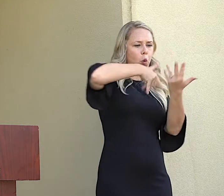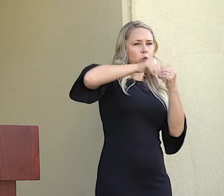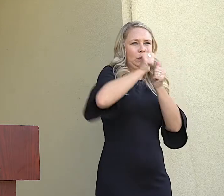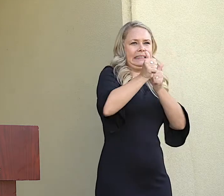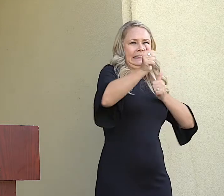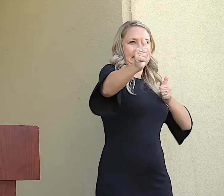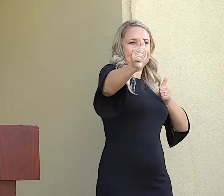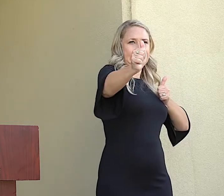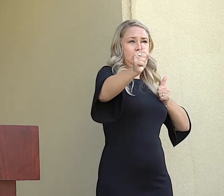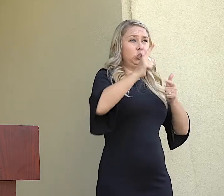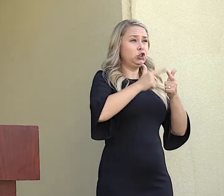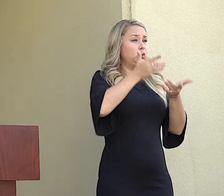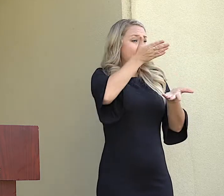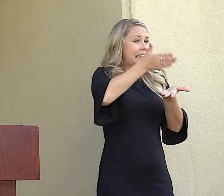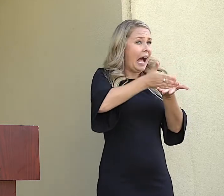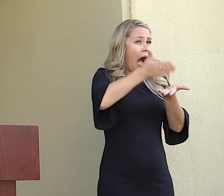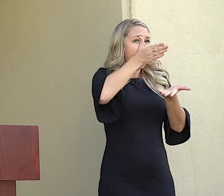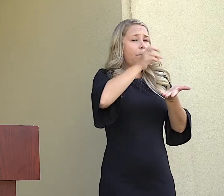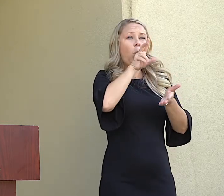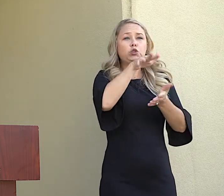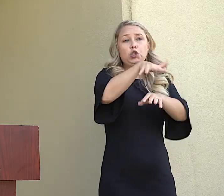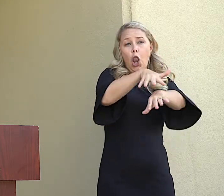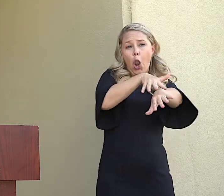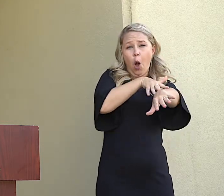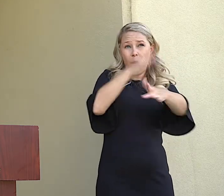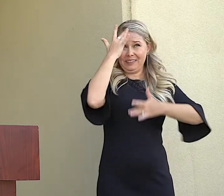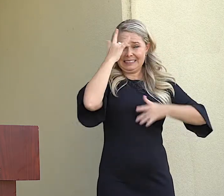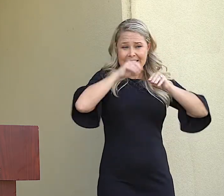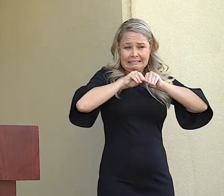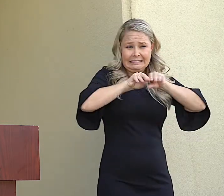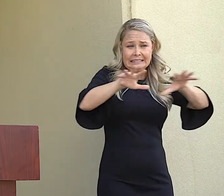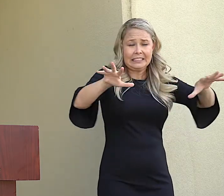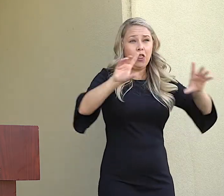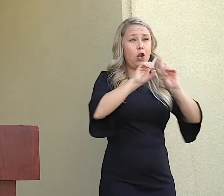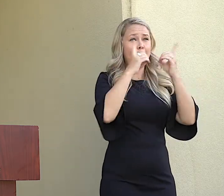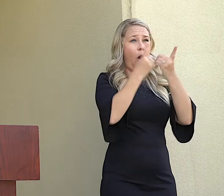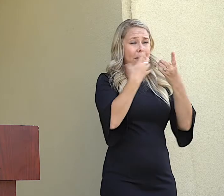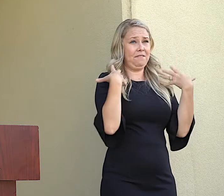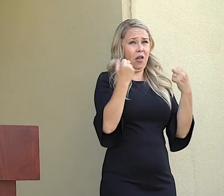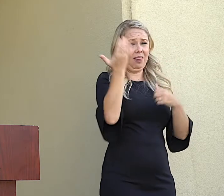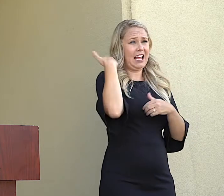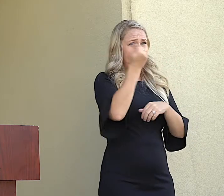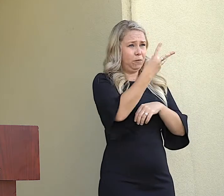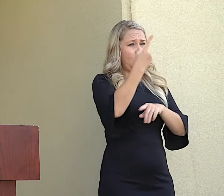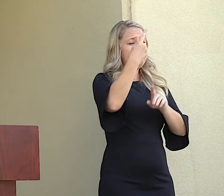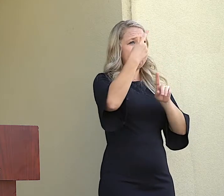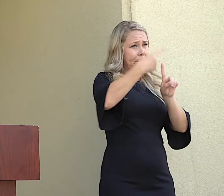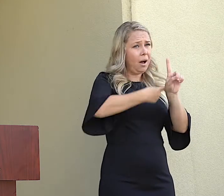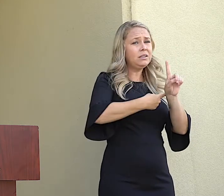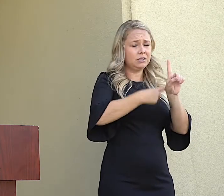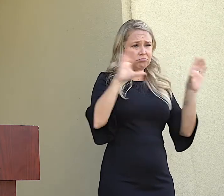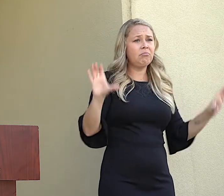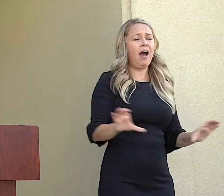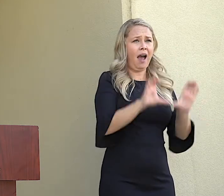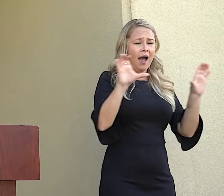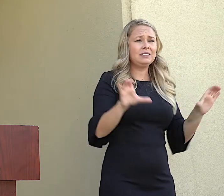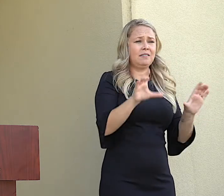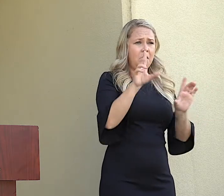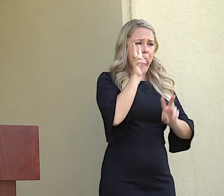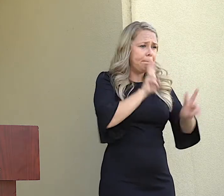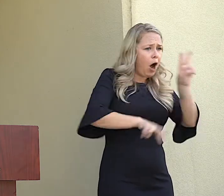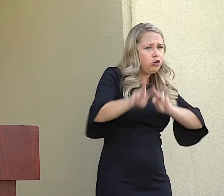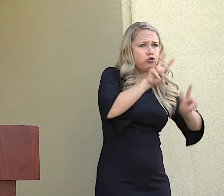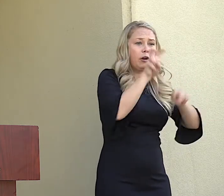To stop or slow the spread of disease, the Department of Health over the last few months conducted active monitoring